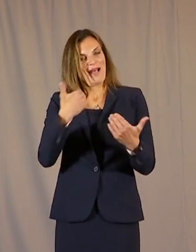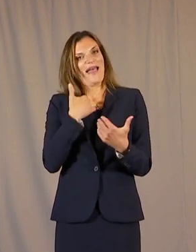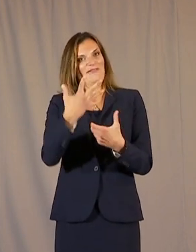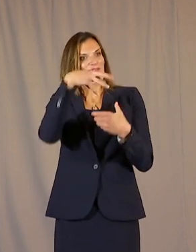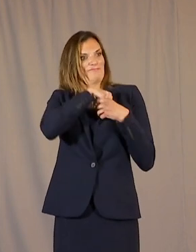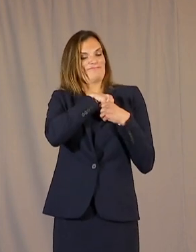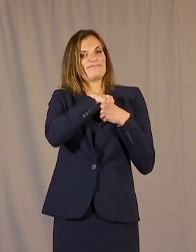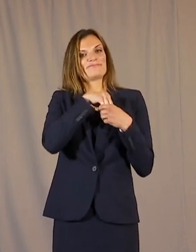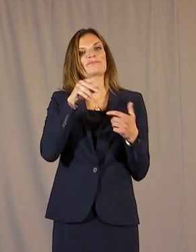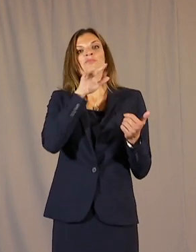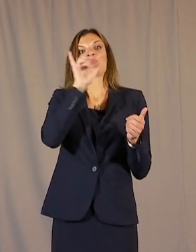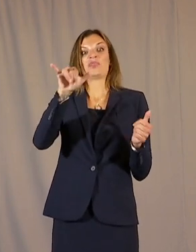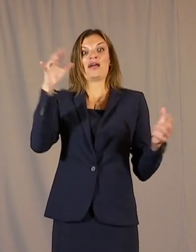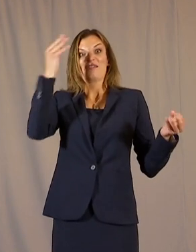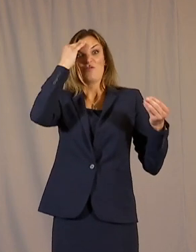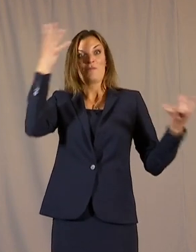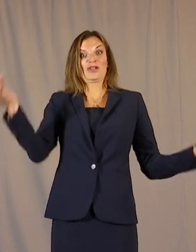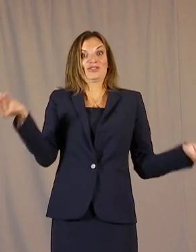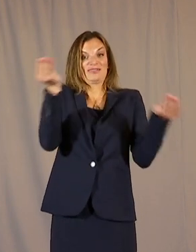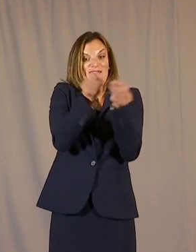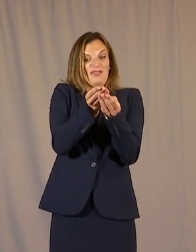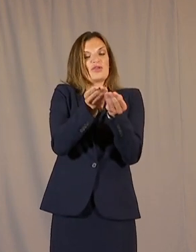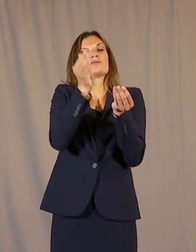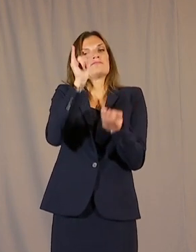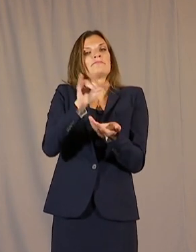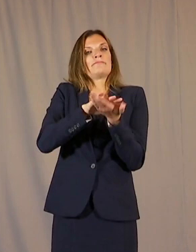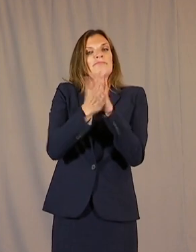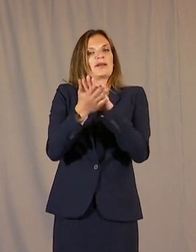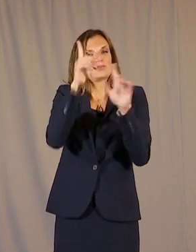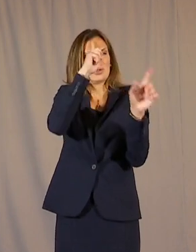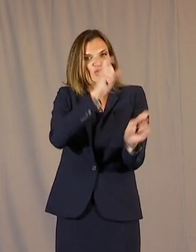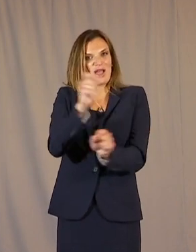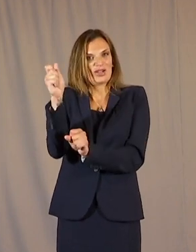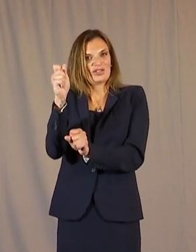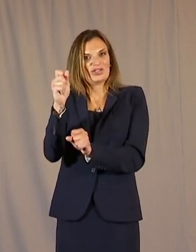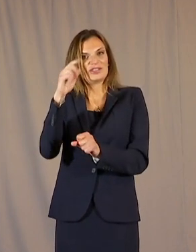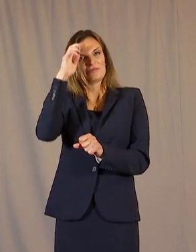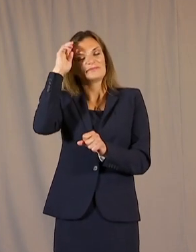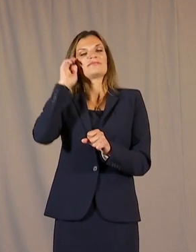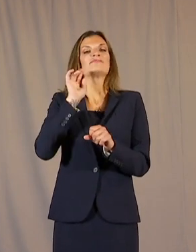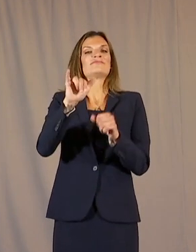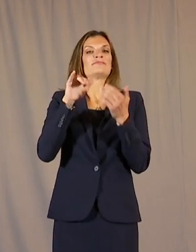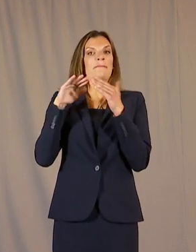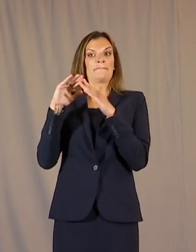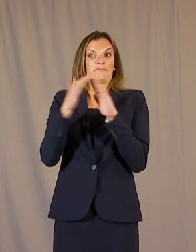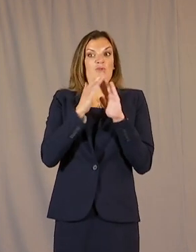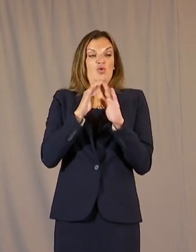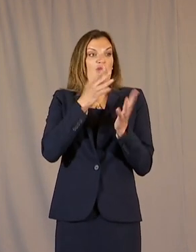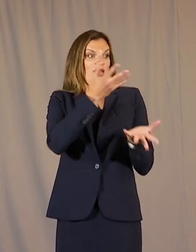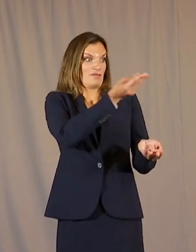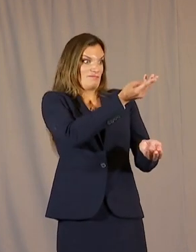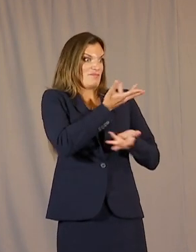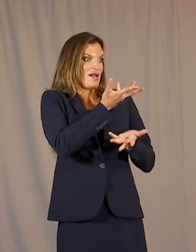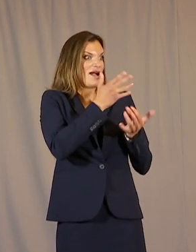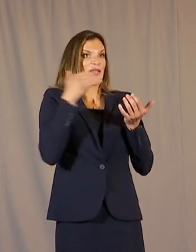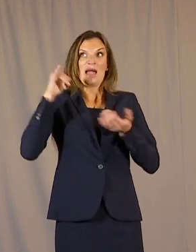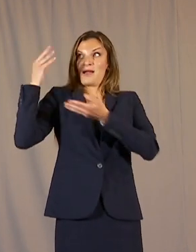our strategy. So it wasn't just the data. It was that community telling us what to do with the data that really led us to some